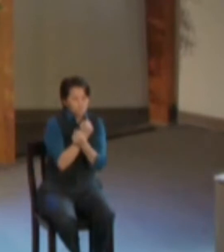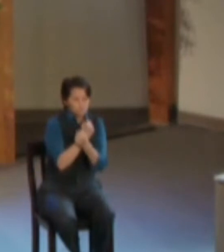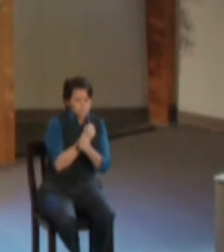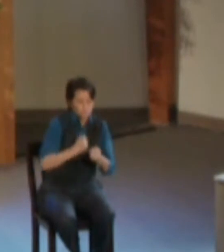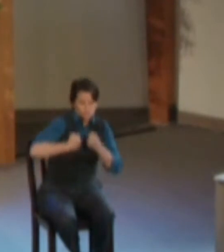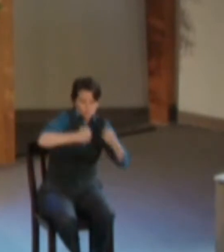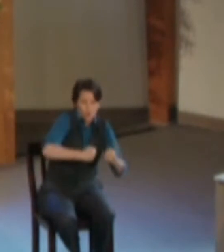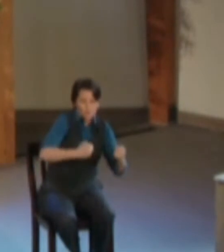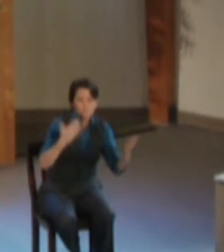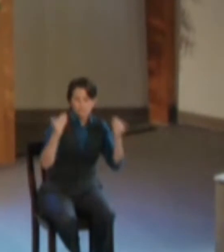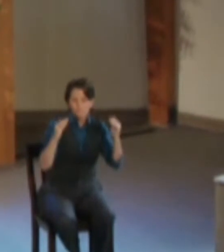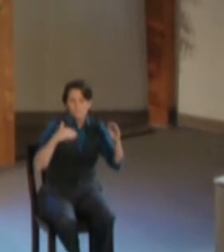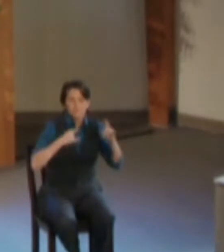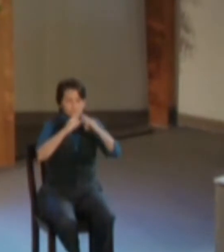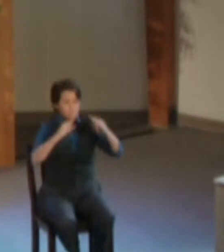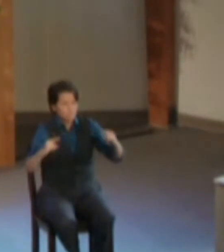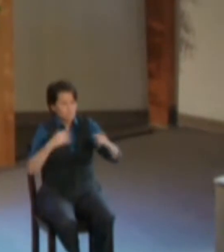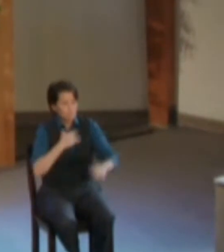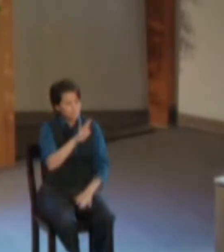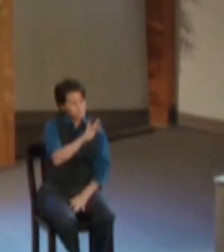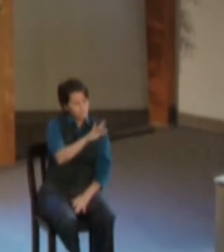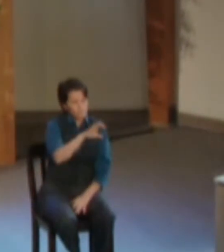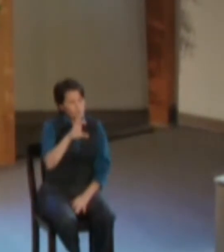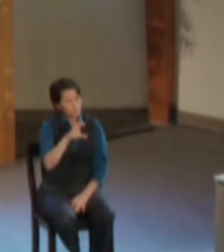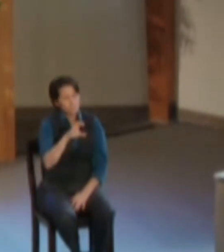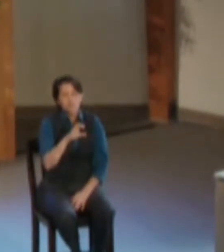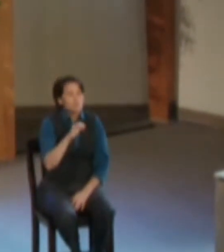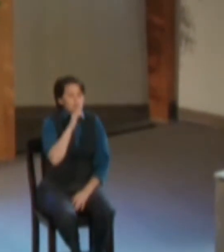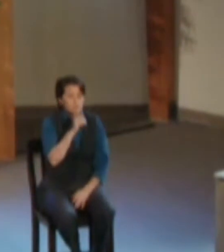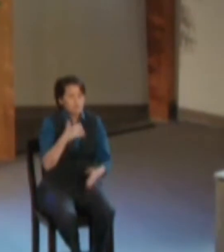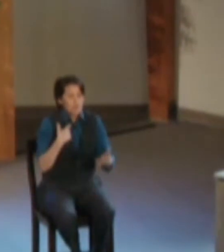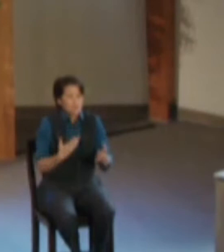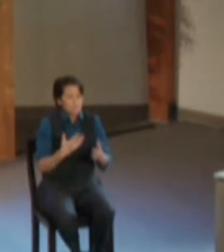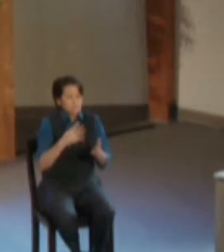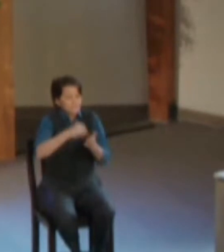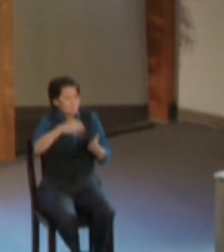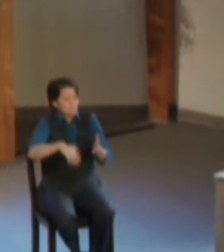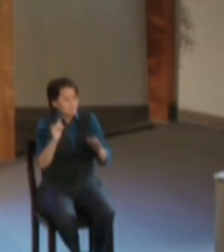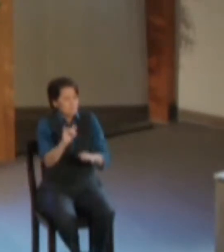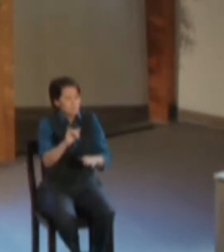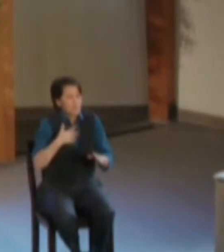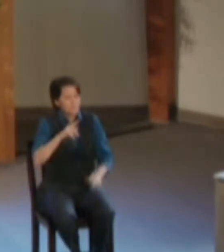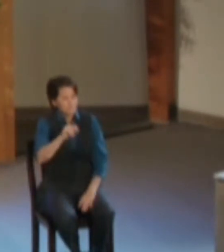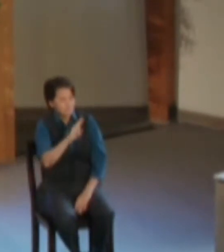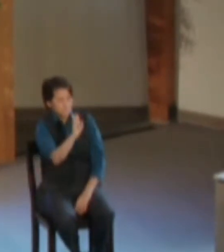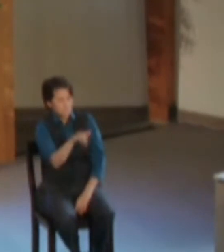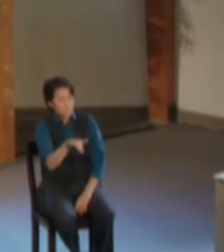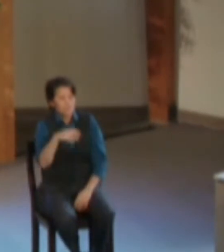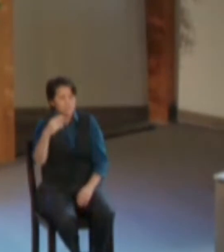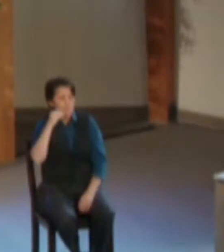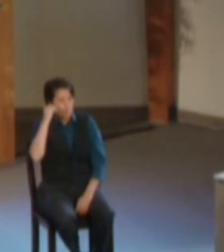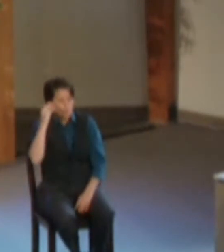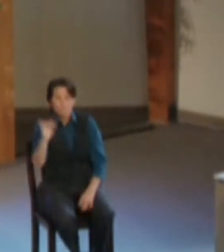than tents. And at $2,500, much less expensive than tiny homes, which can cost anywhere from $10,000 to